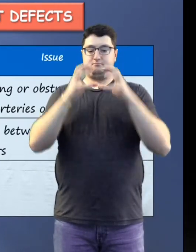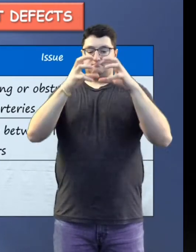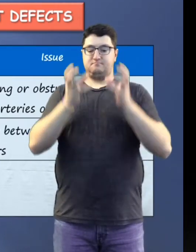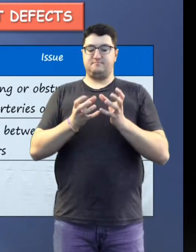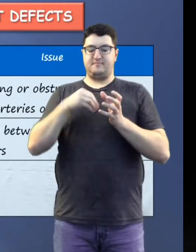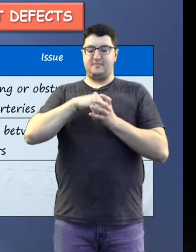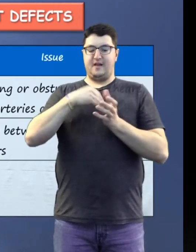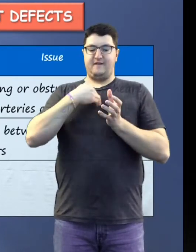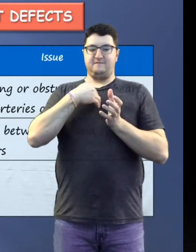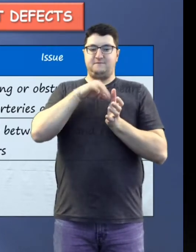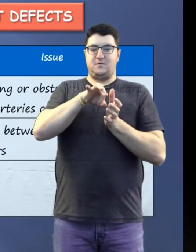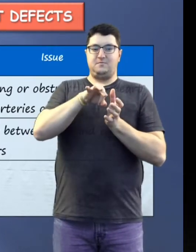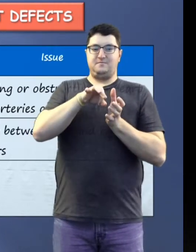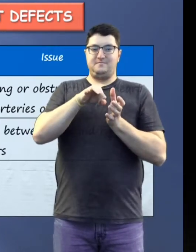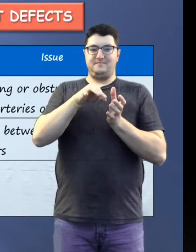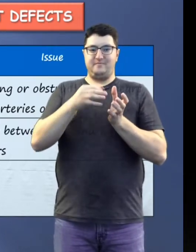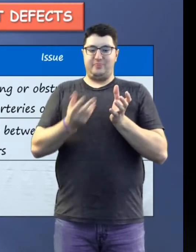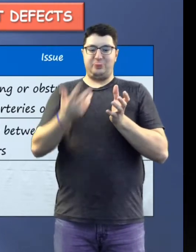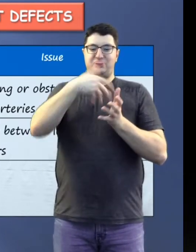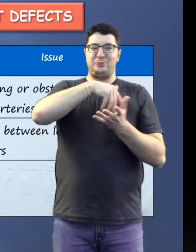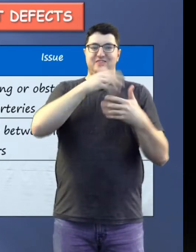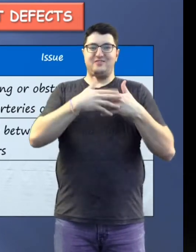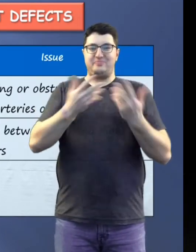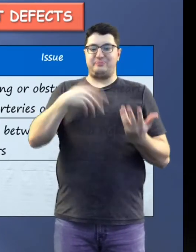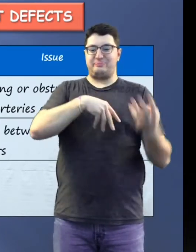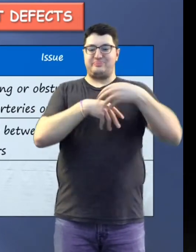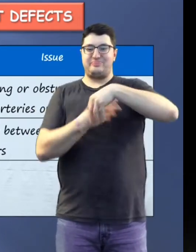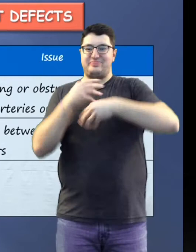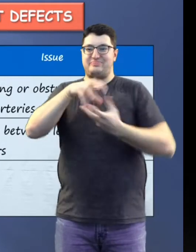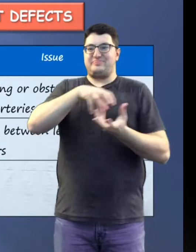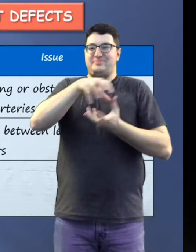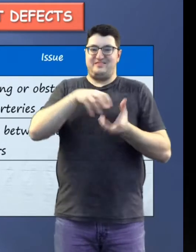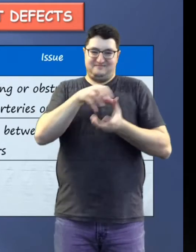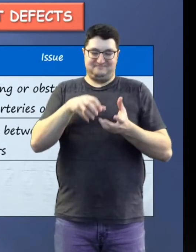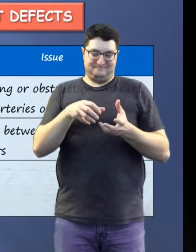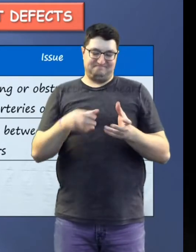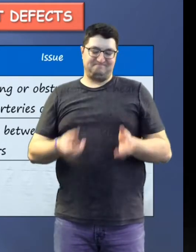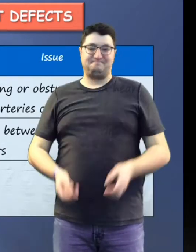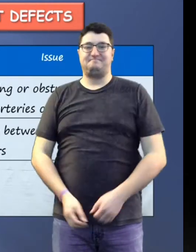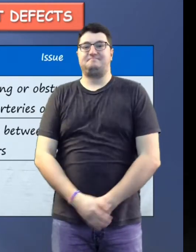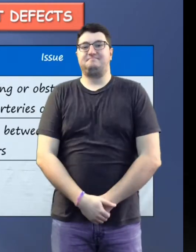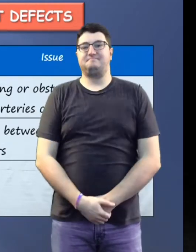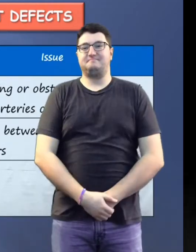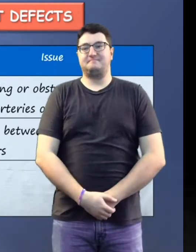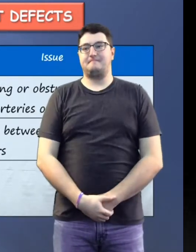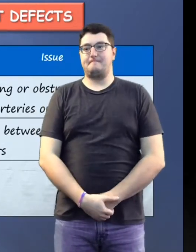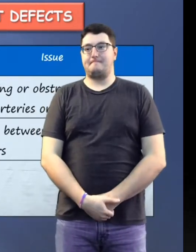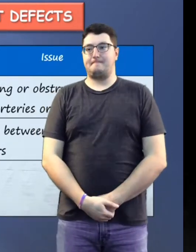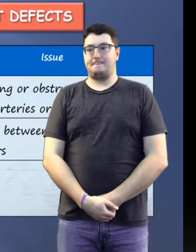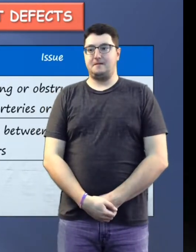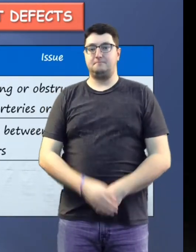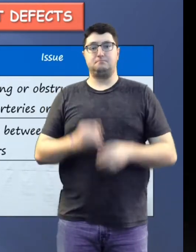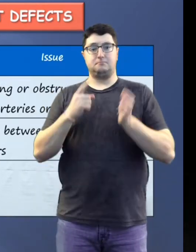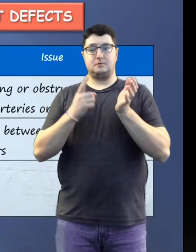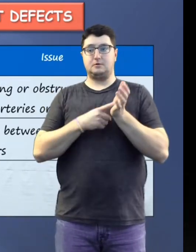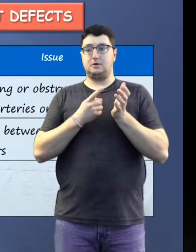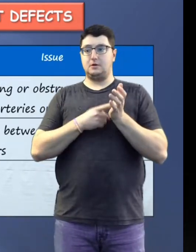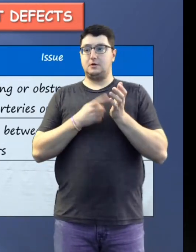heart. In most cases, septal defects close naturally or are repaired early in the